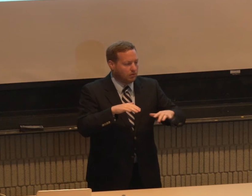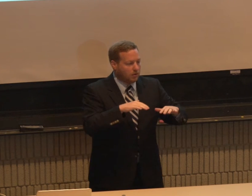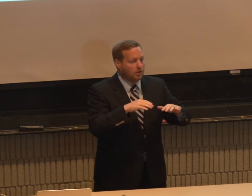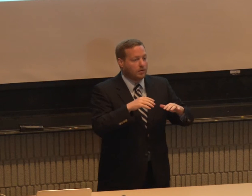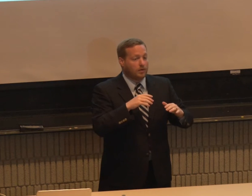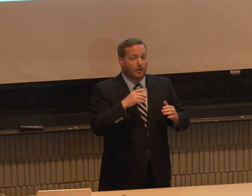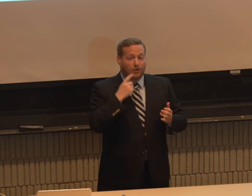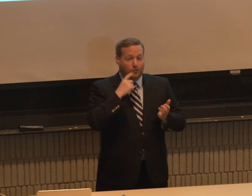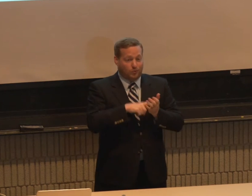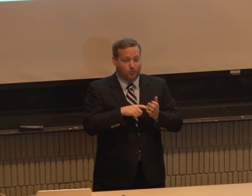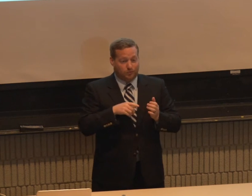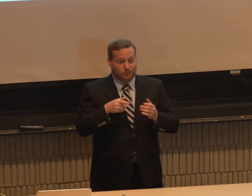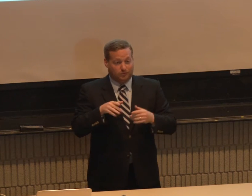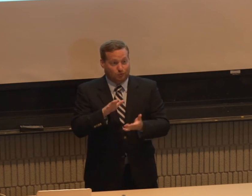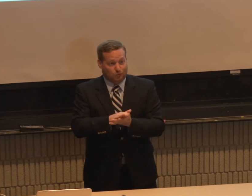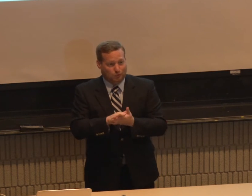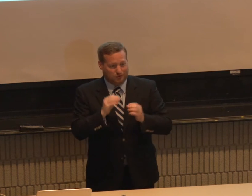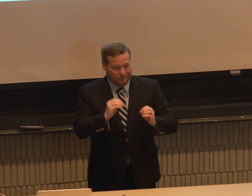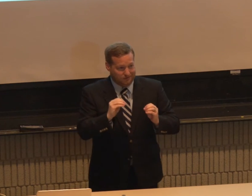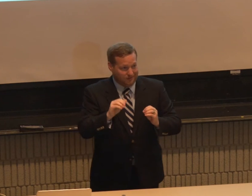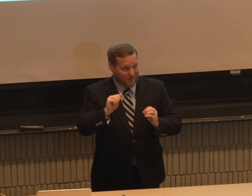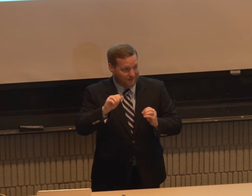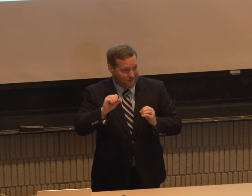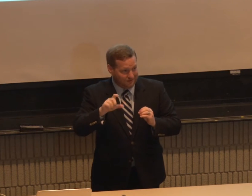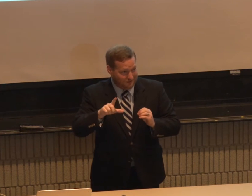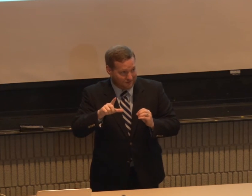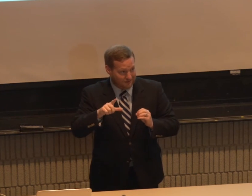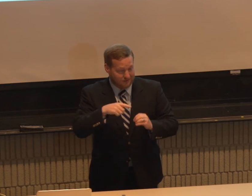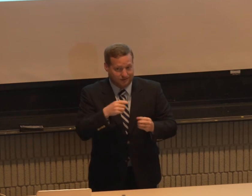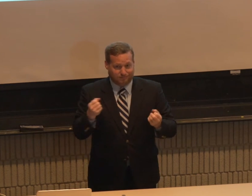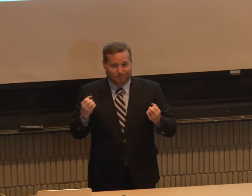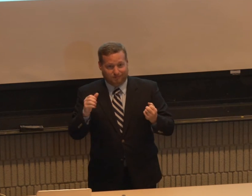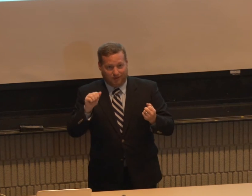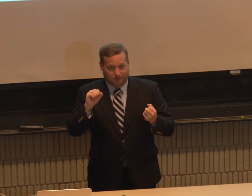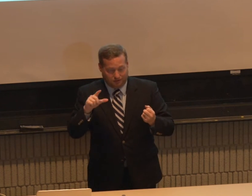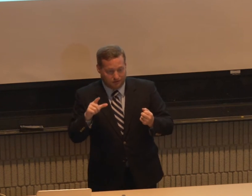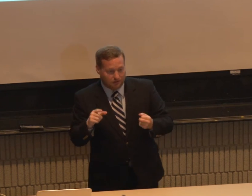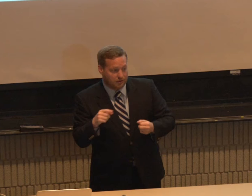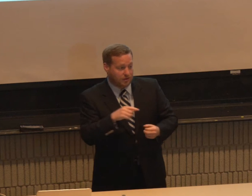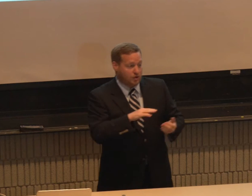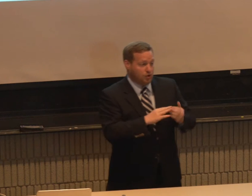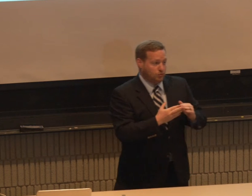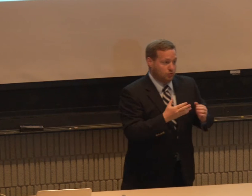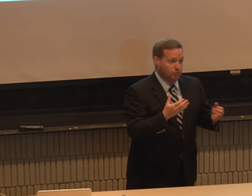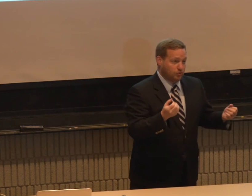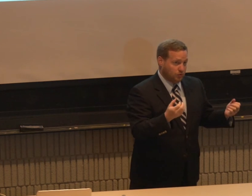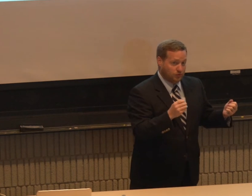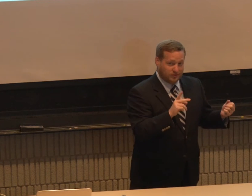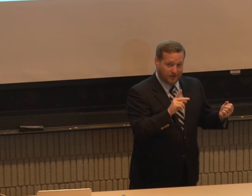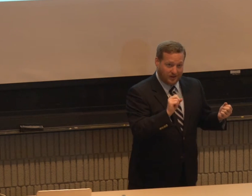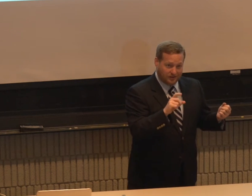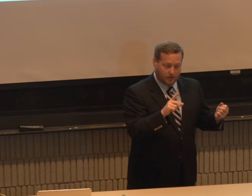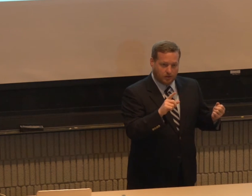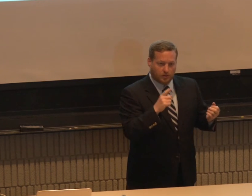and everything for the local people. And they noticed in school that they were teaching ASL, but out in the